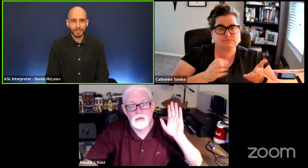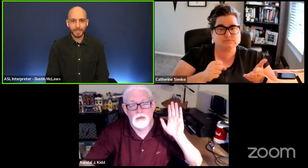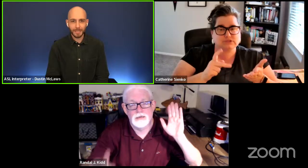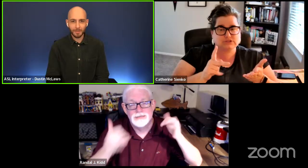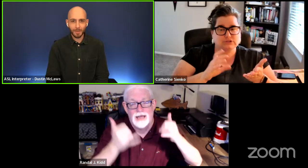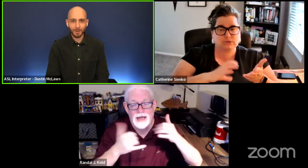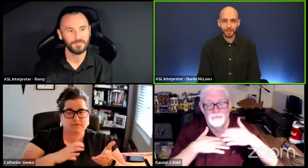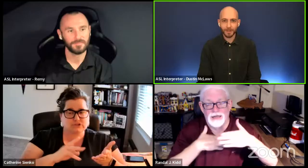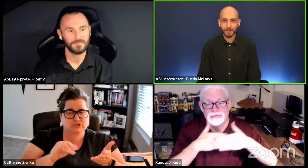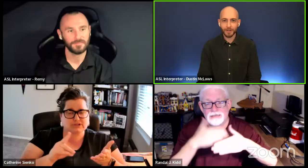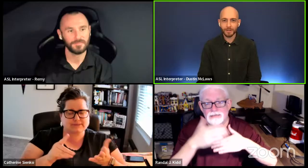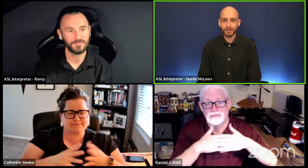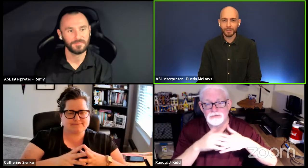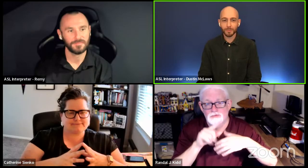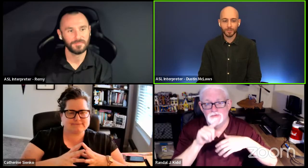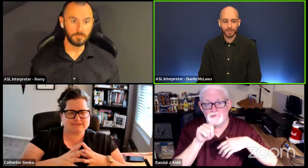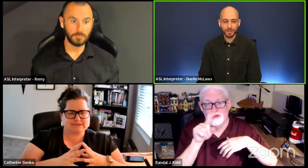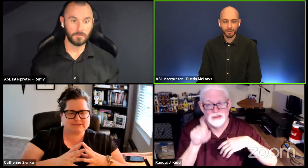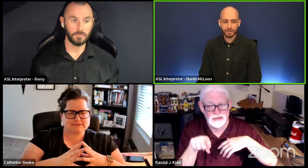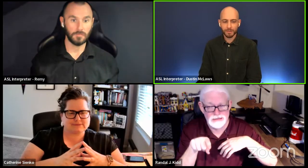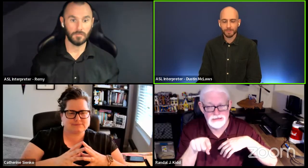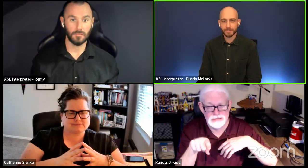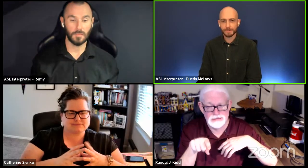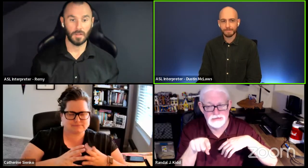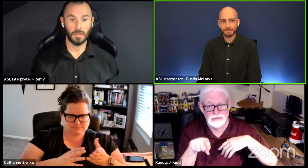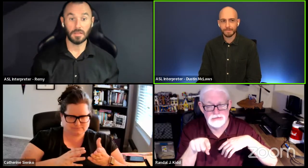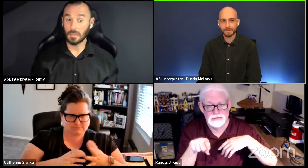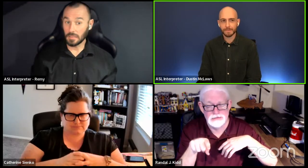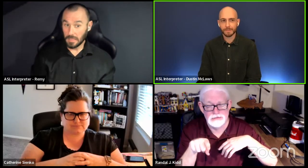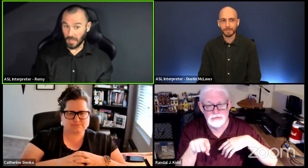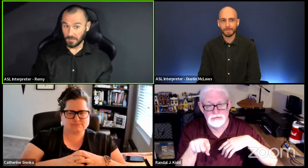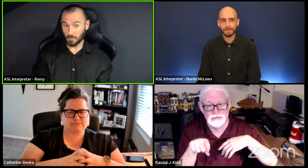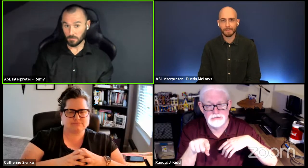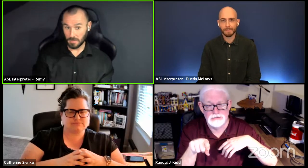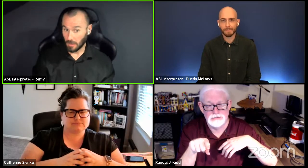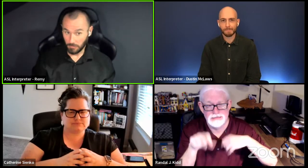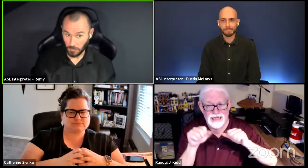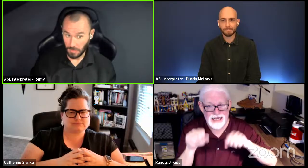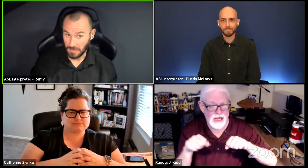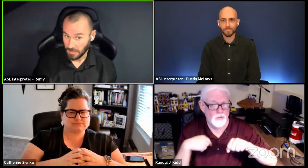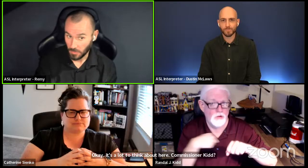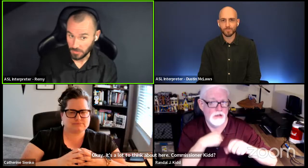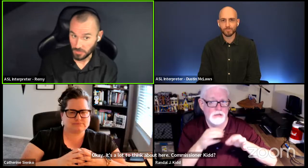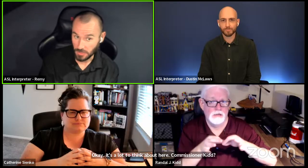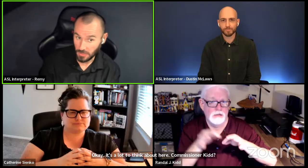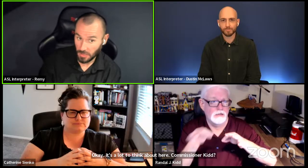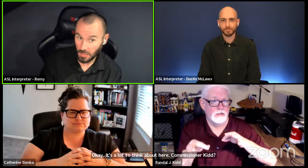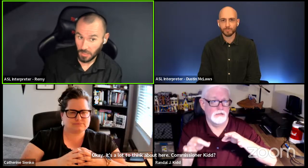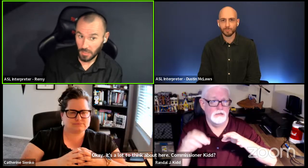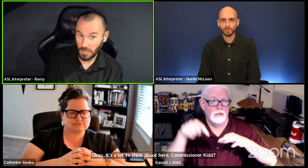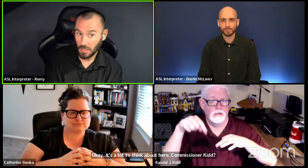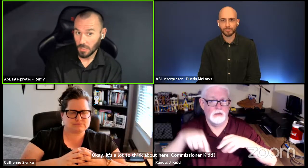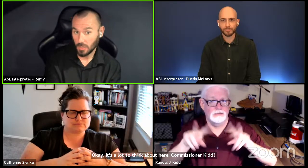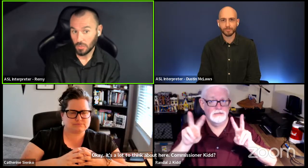It's a lot to think about here. Commissioner Kidd? Yeah. So now for my next